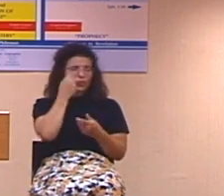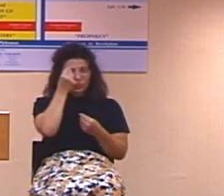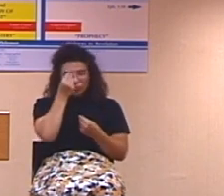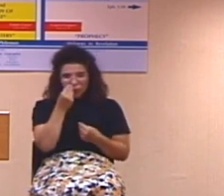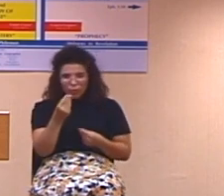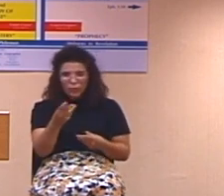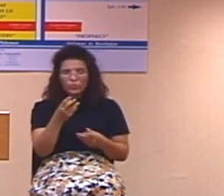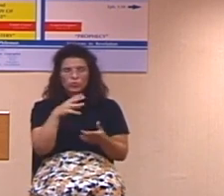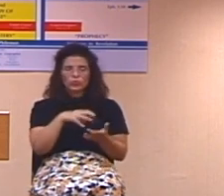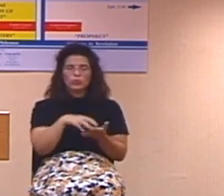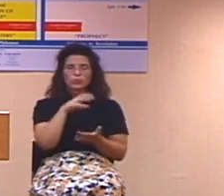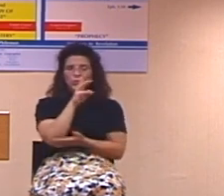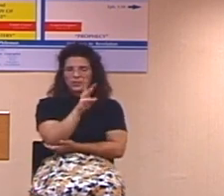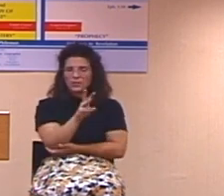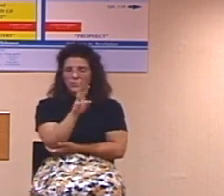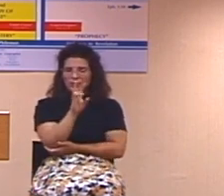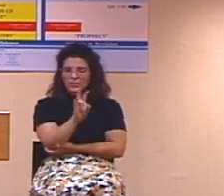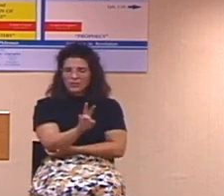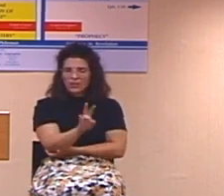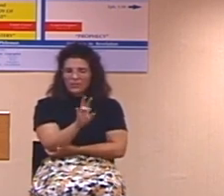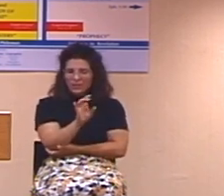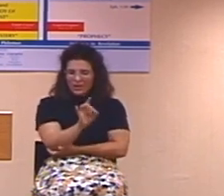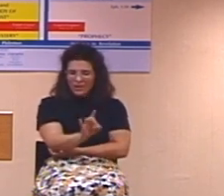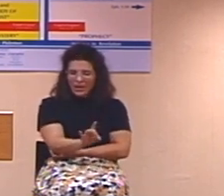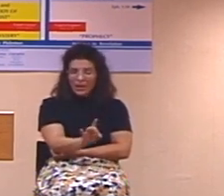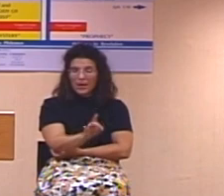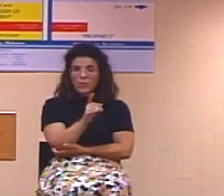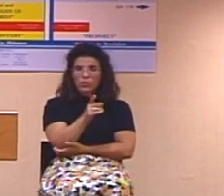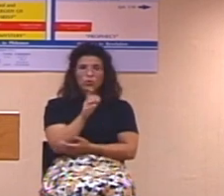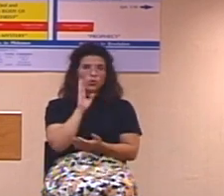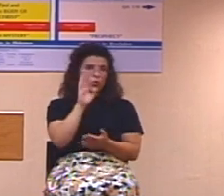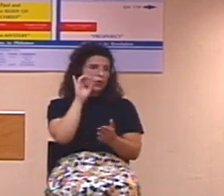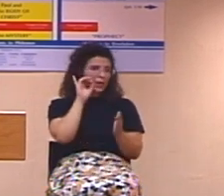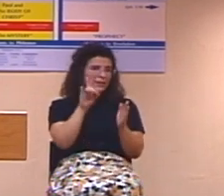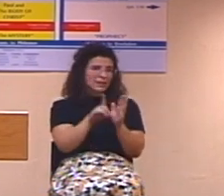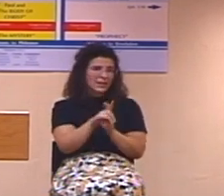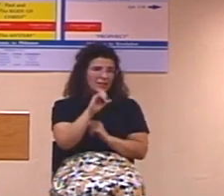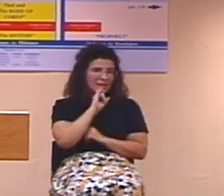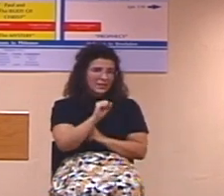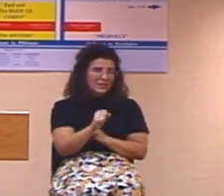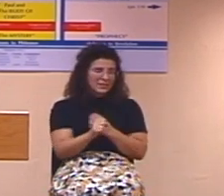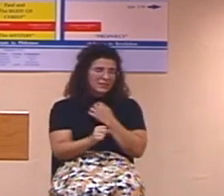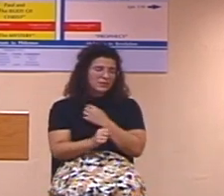you in chapter 6 and 7 and 8, where your identity is?